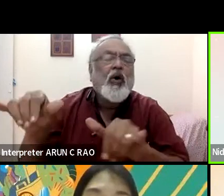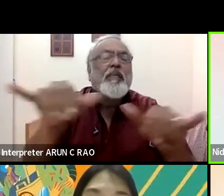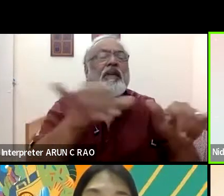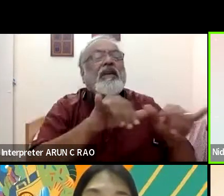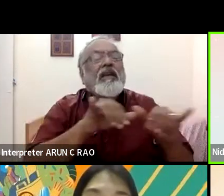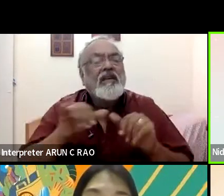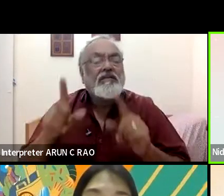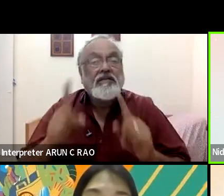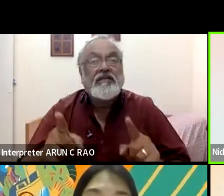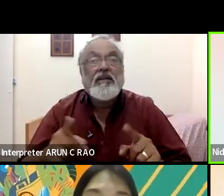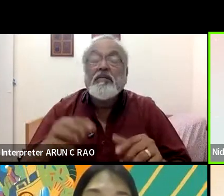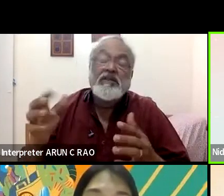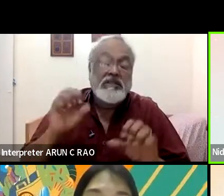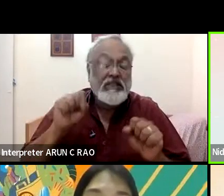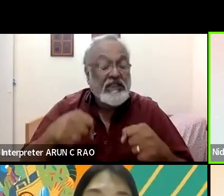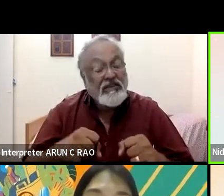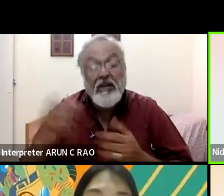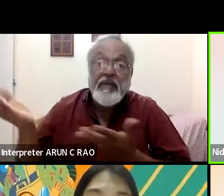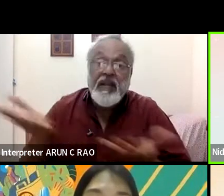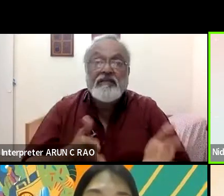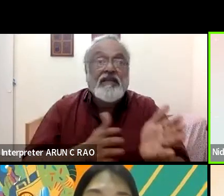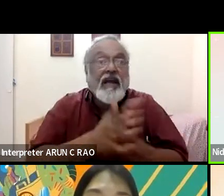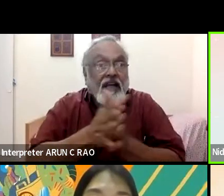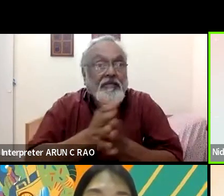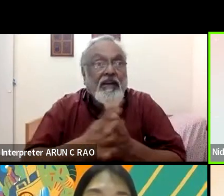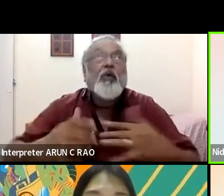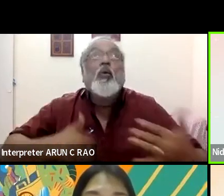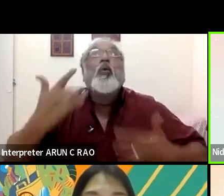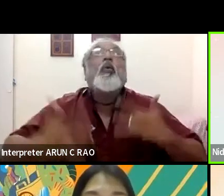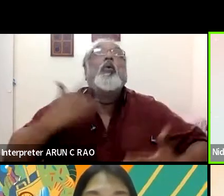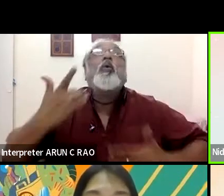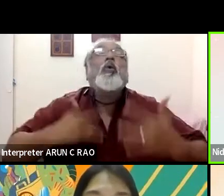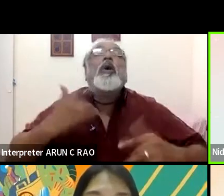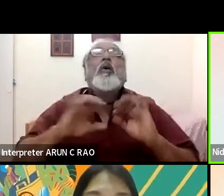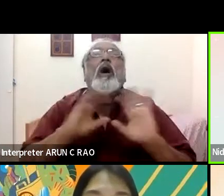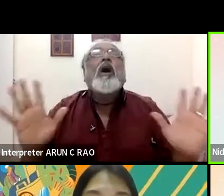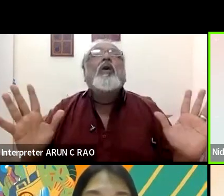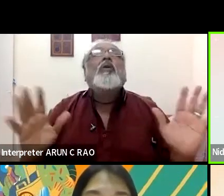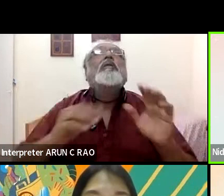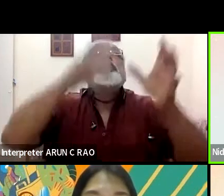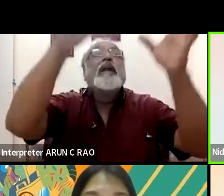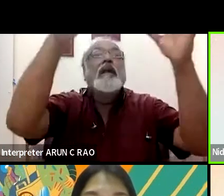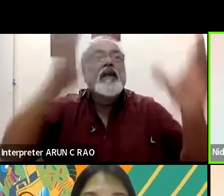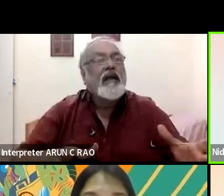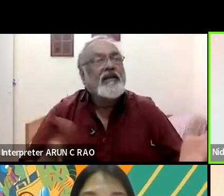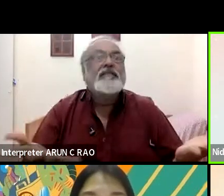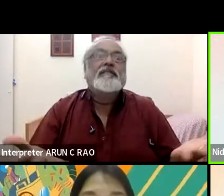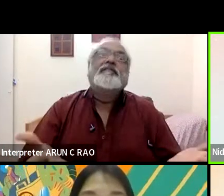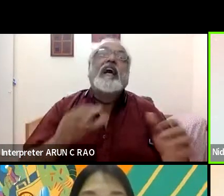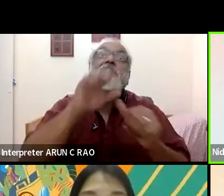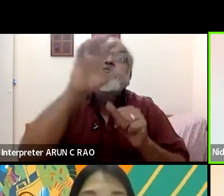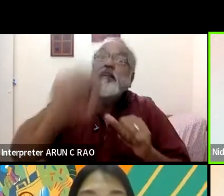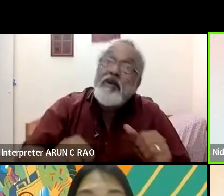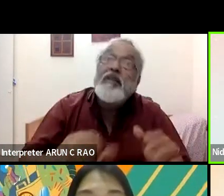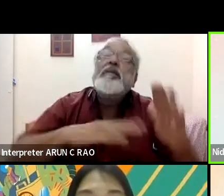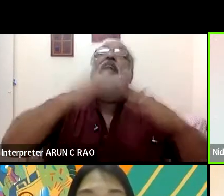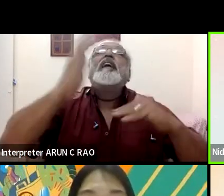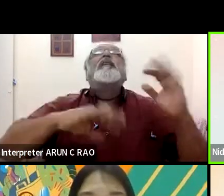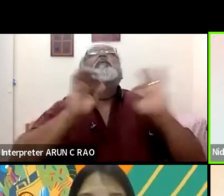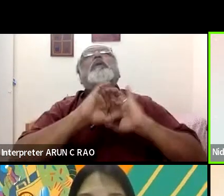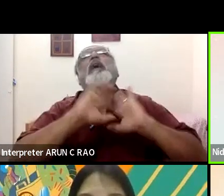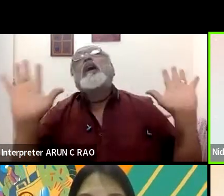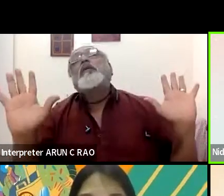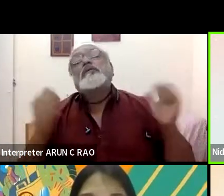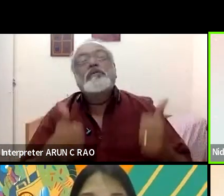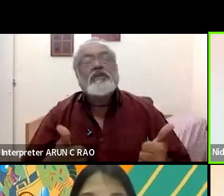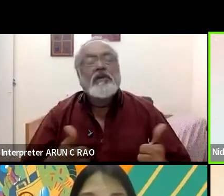of excitement. So it brings the understanding, of course, it builds the capacity of the individual, the classroom, the